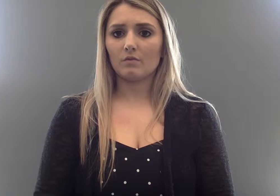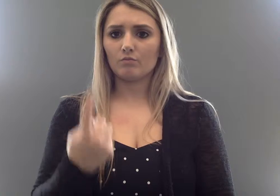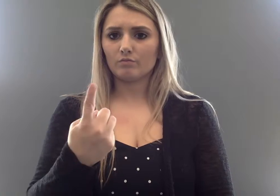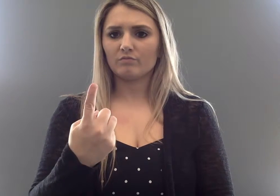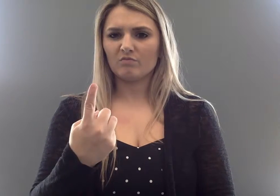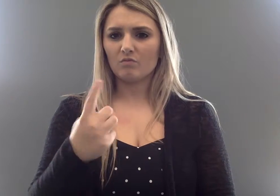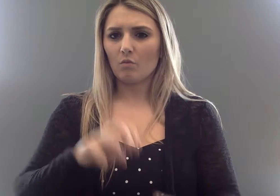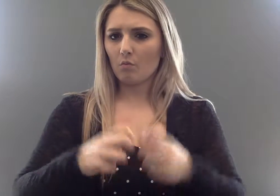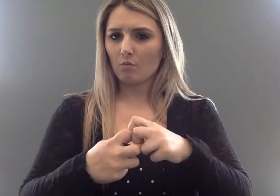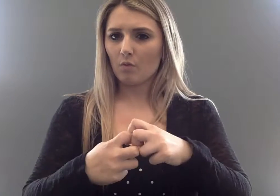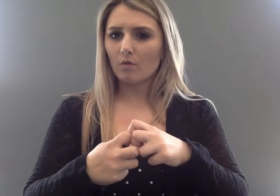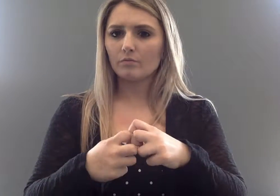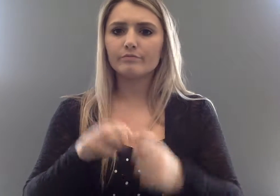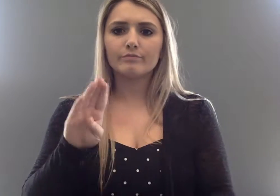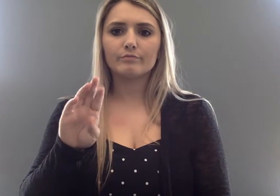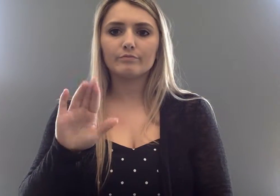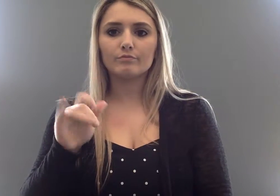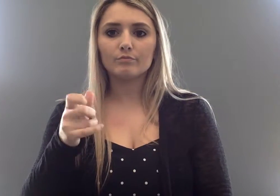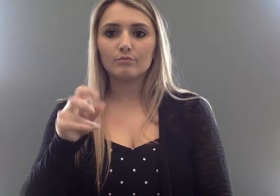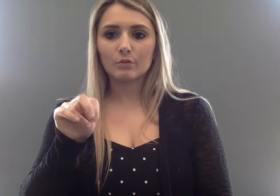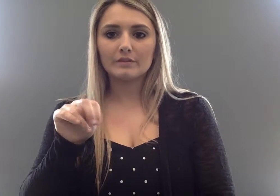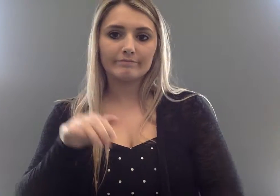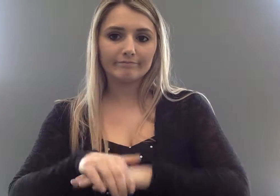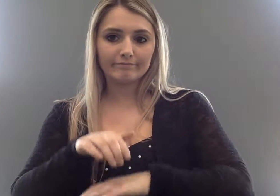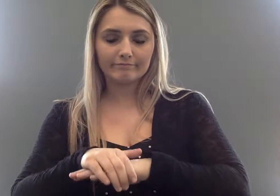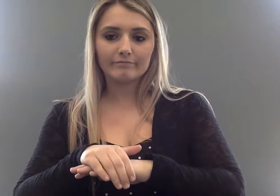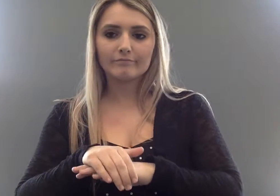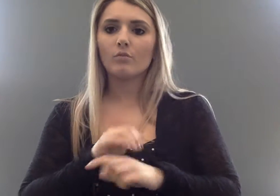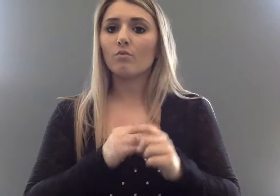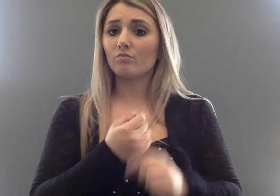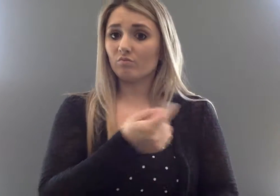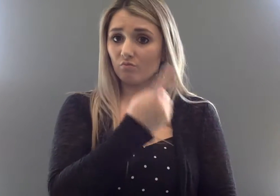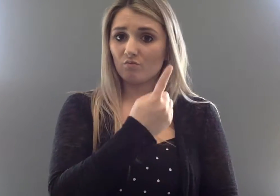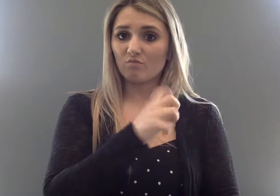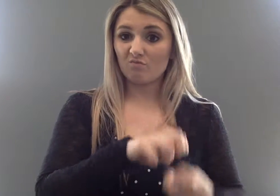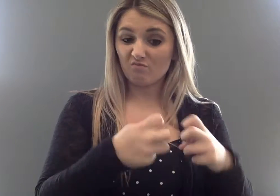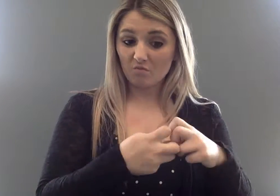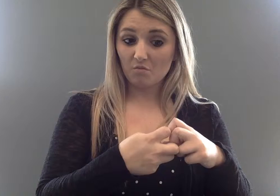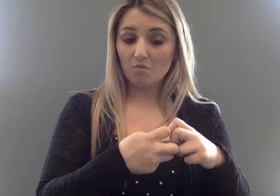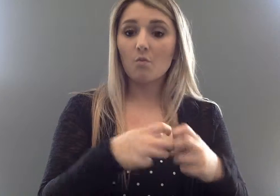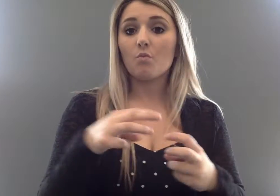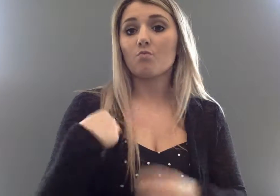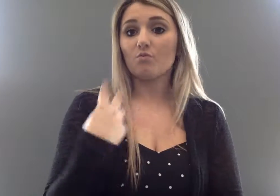have Washington's group. So you can put 2 columns on your paper. Don't have to be long columns.